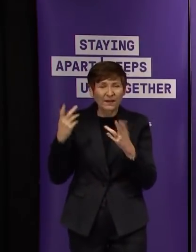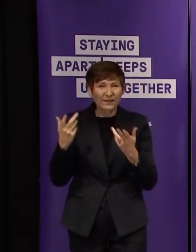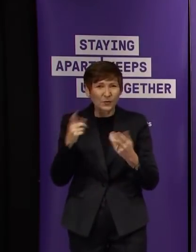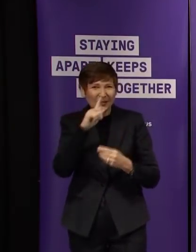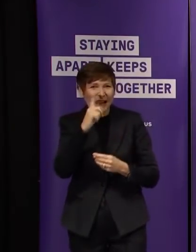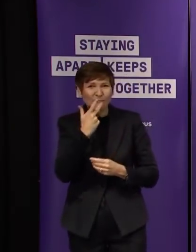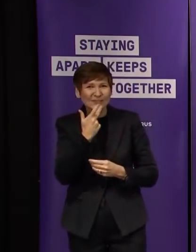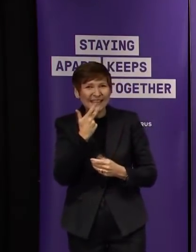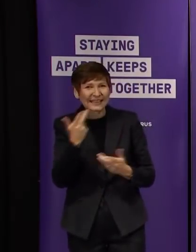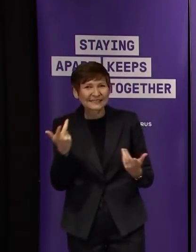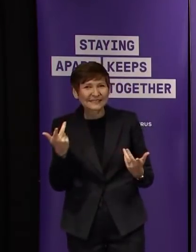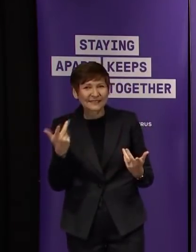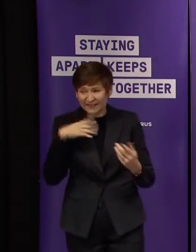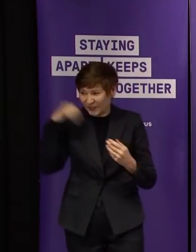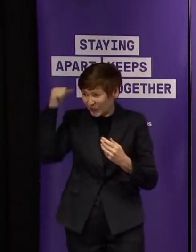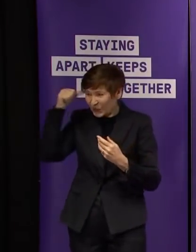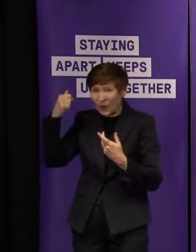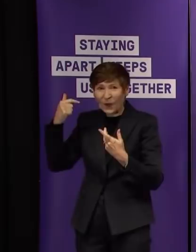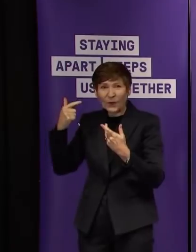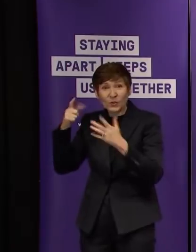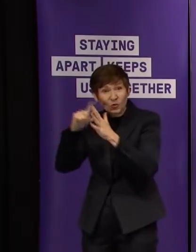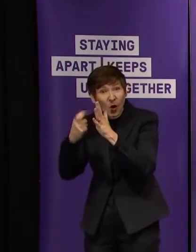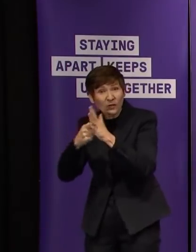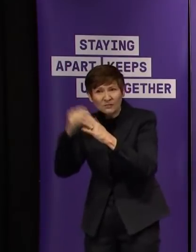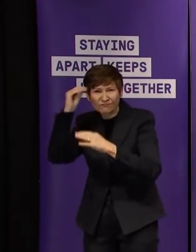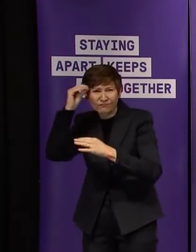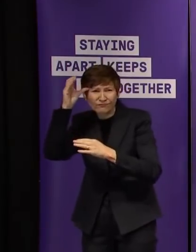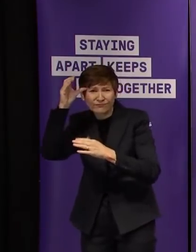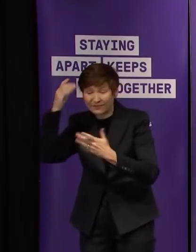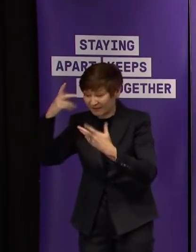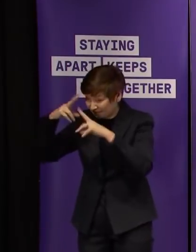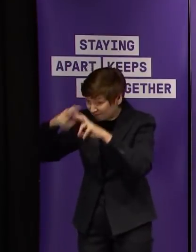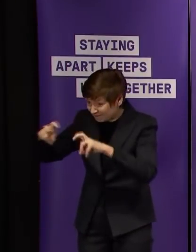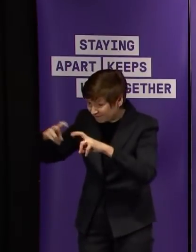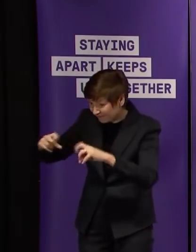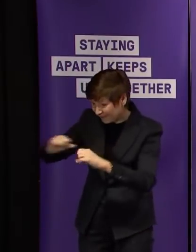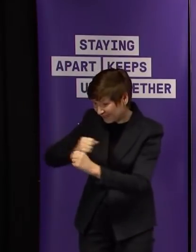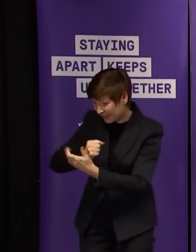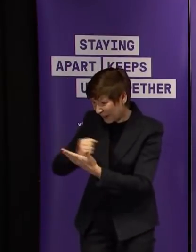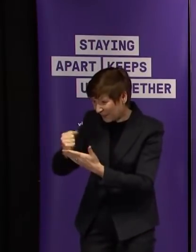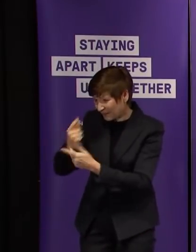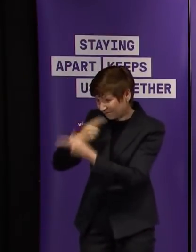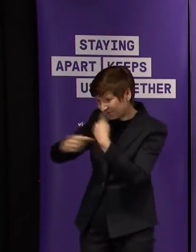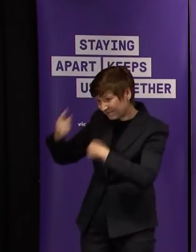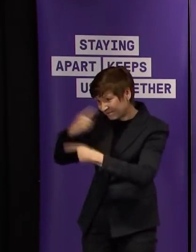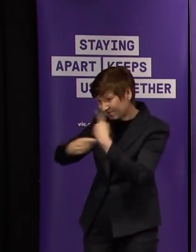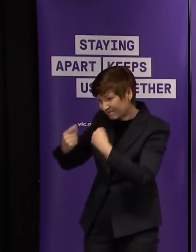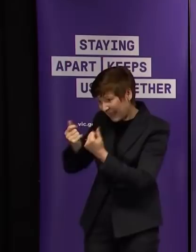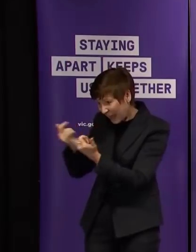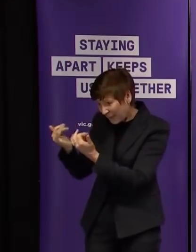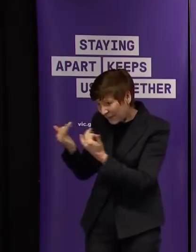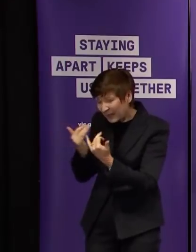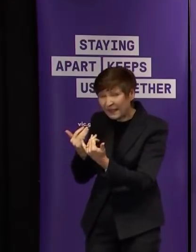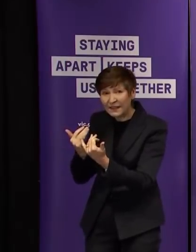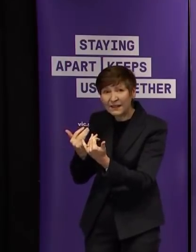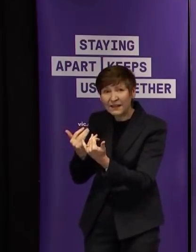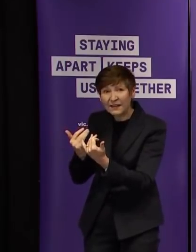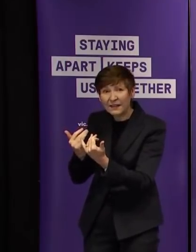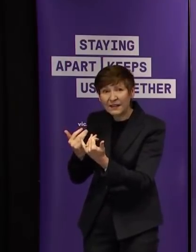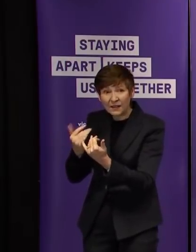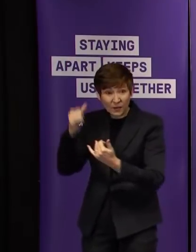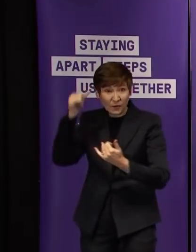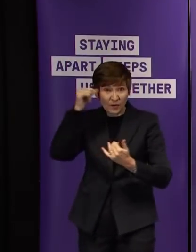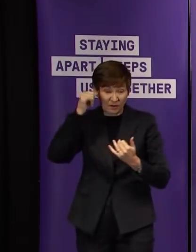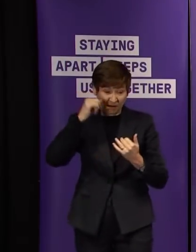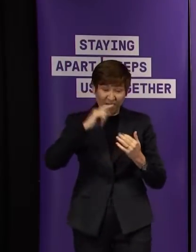be driven by the science, driven by the data, driven by the best of medical advice. You've got to defeat the second wave and do